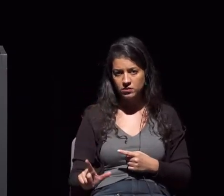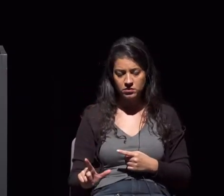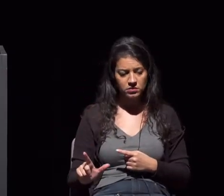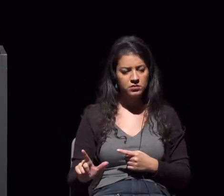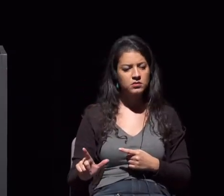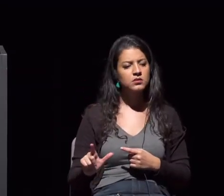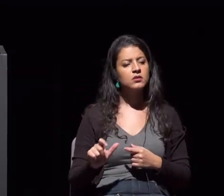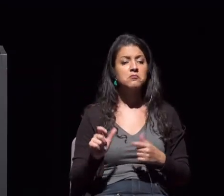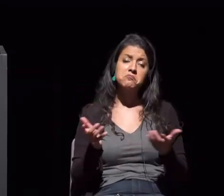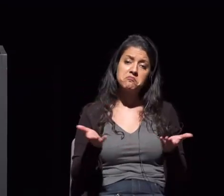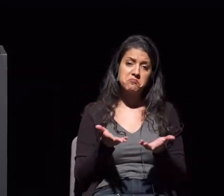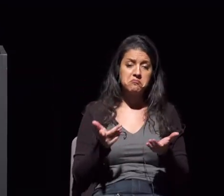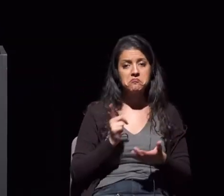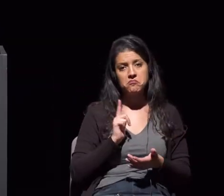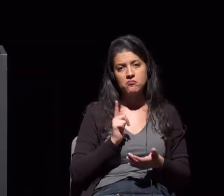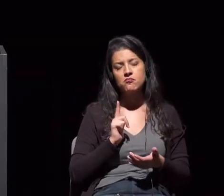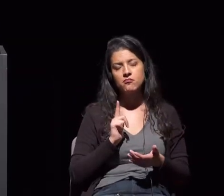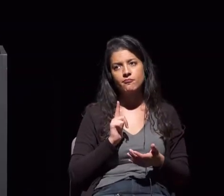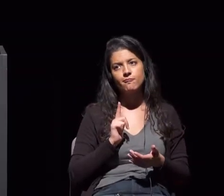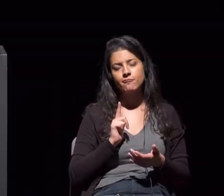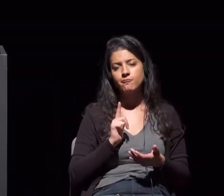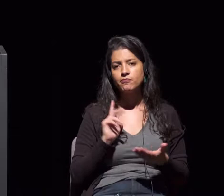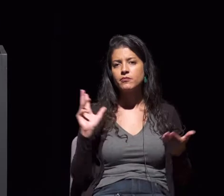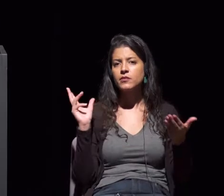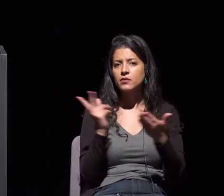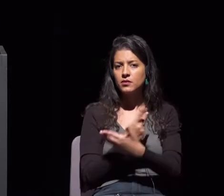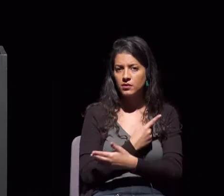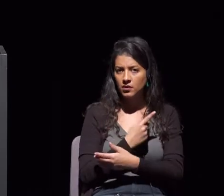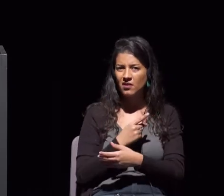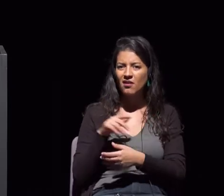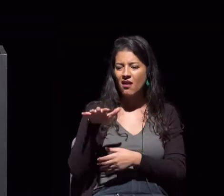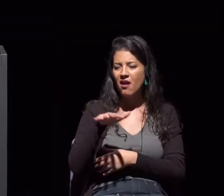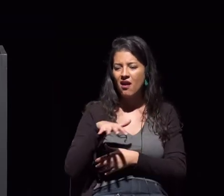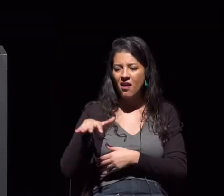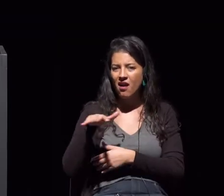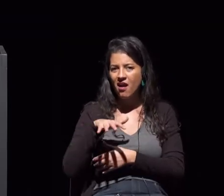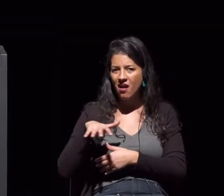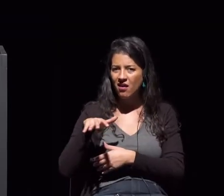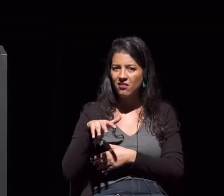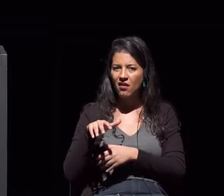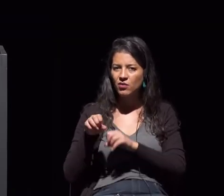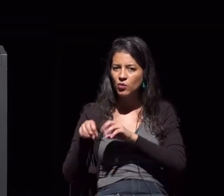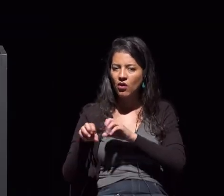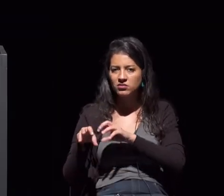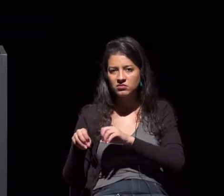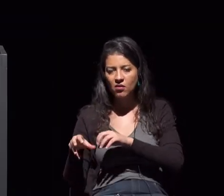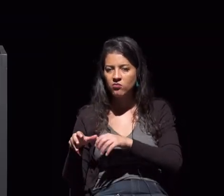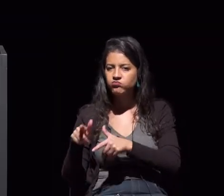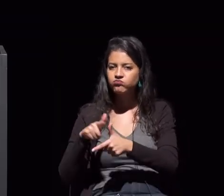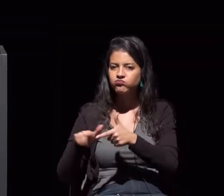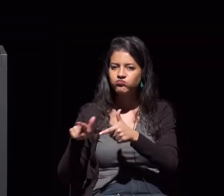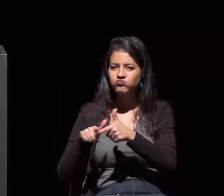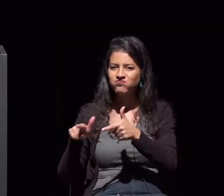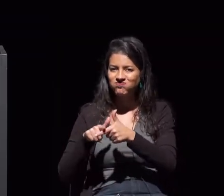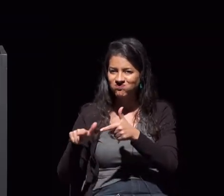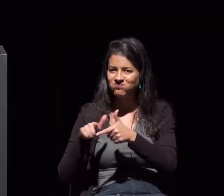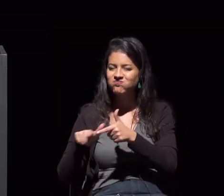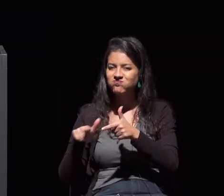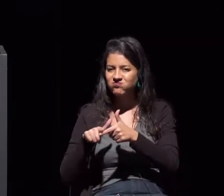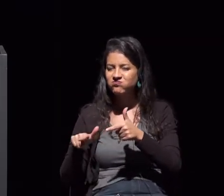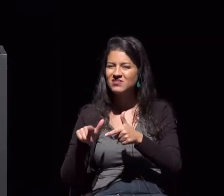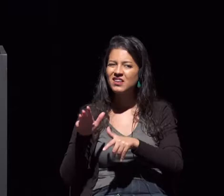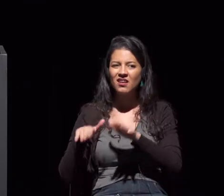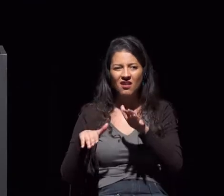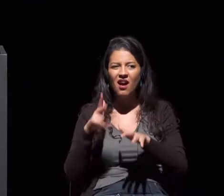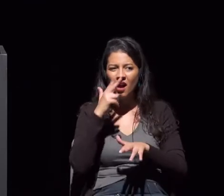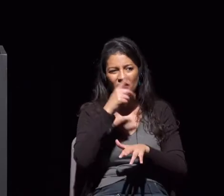in education, and you know, you've probably heard fees must fall. You know, monuments must